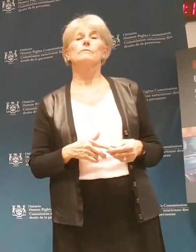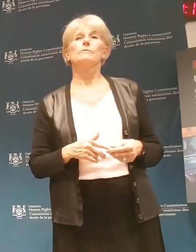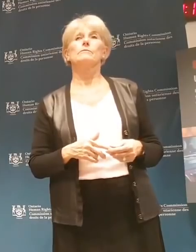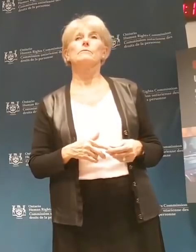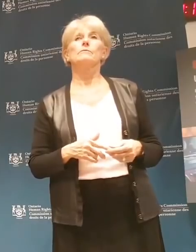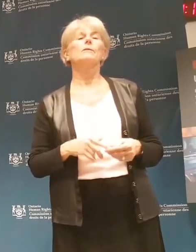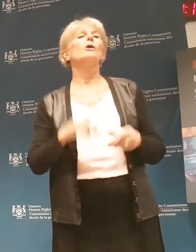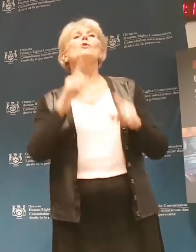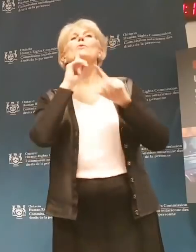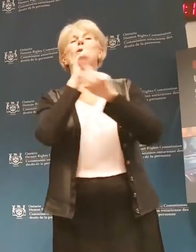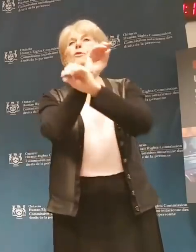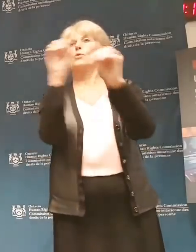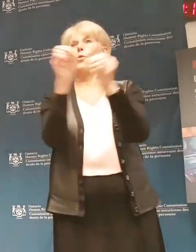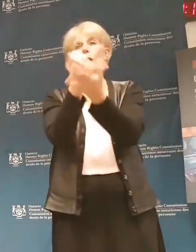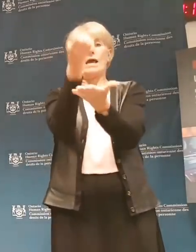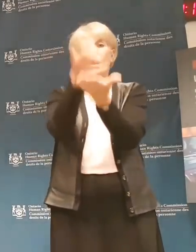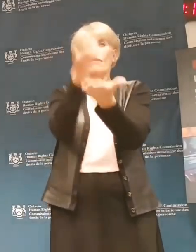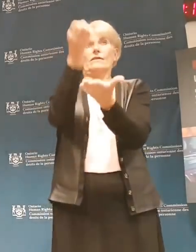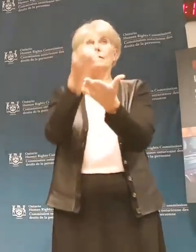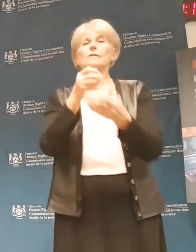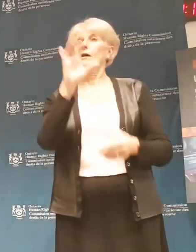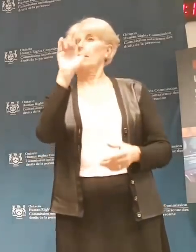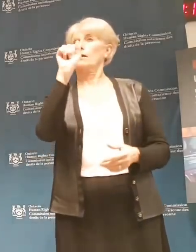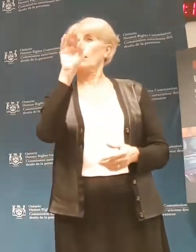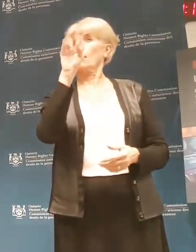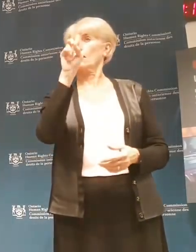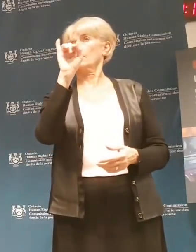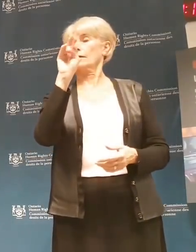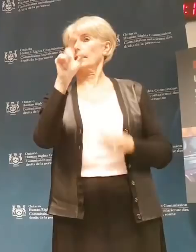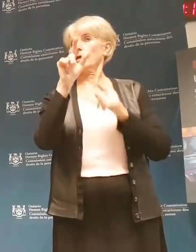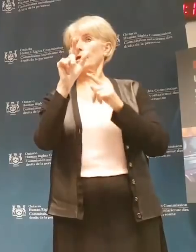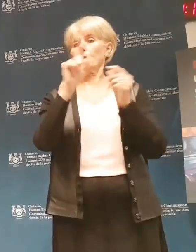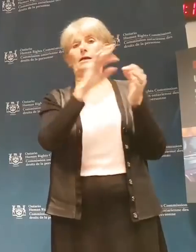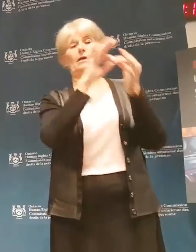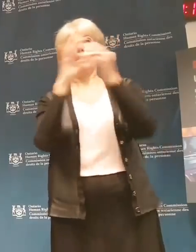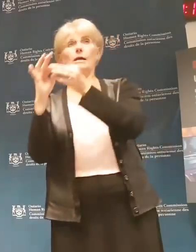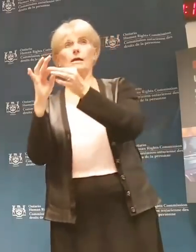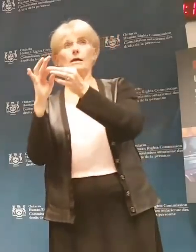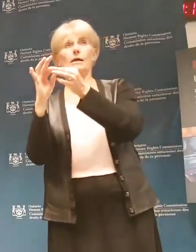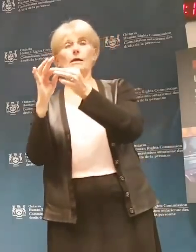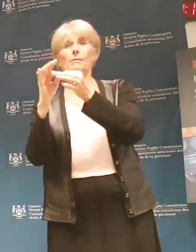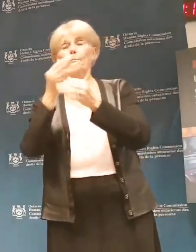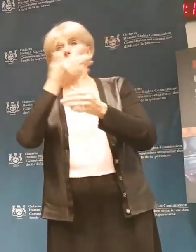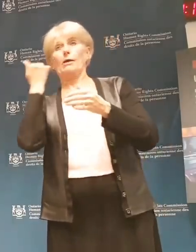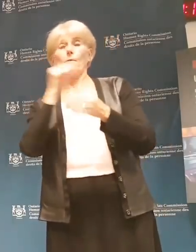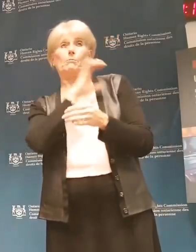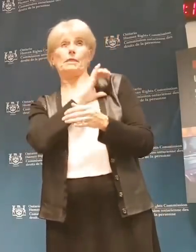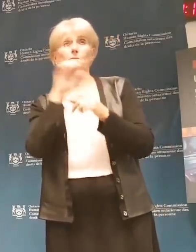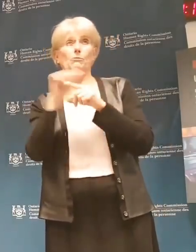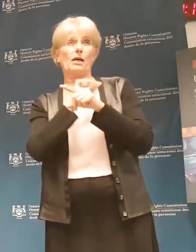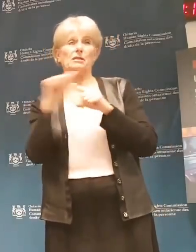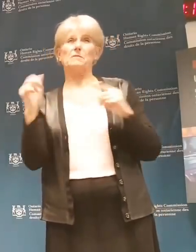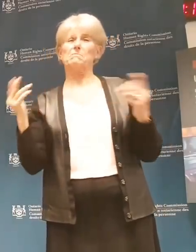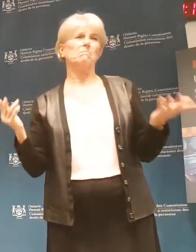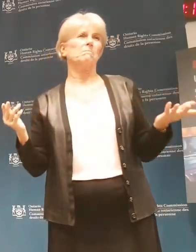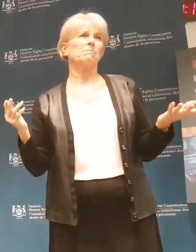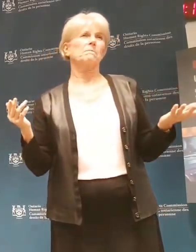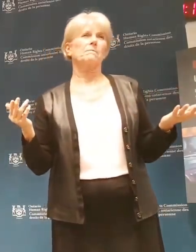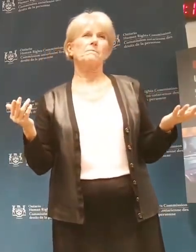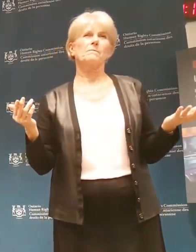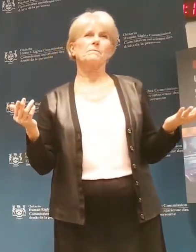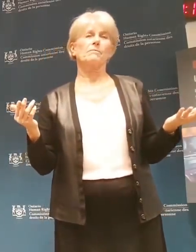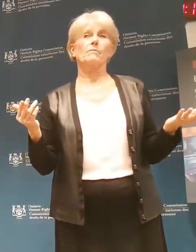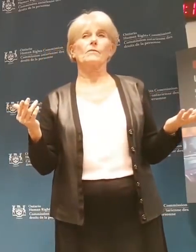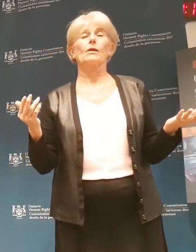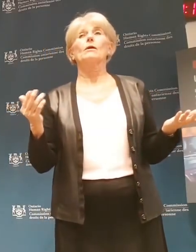there's really no evidence to suggest that carding is somehow linked to more effective police practices. In fact, what